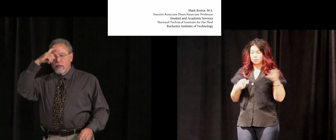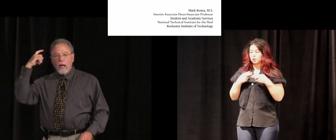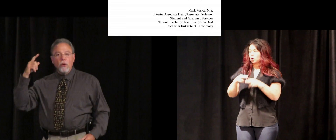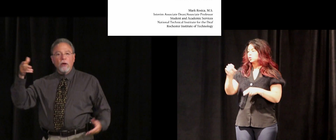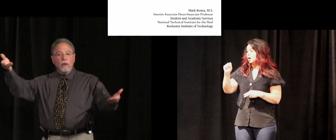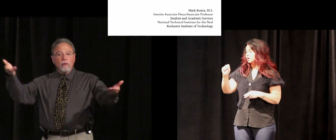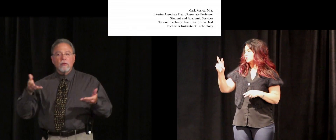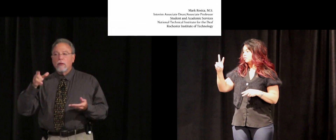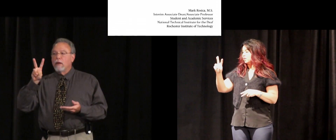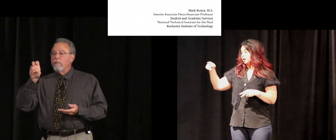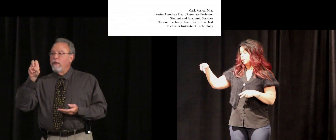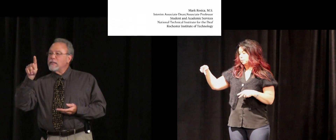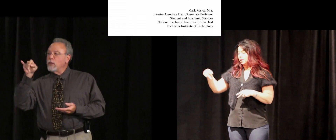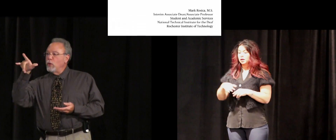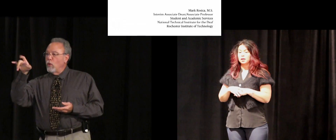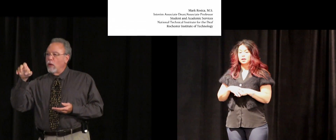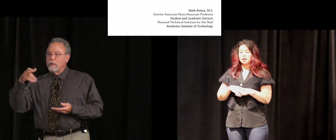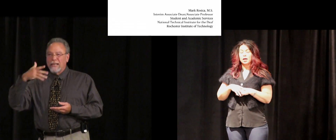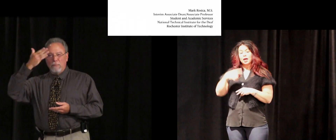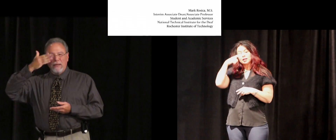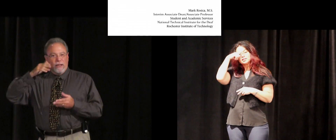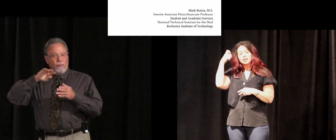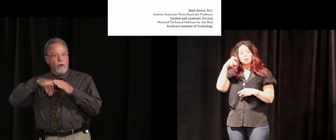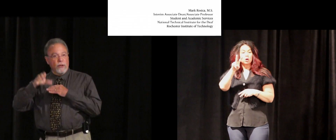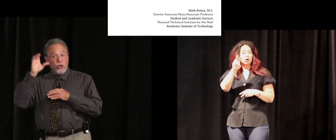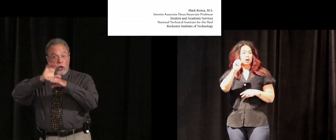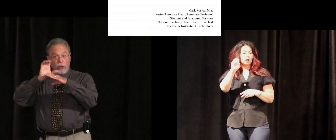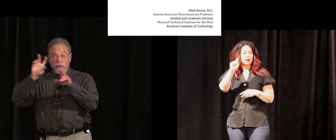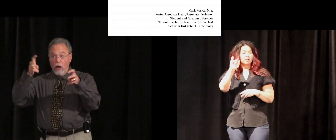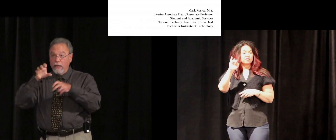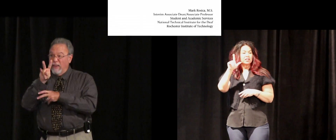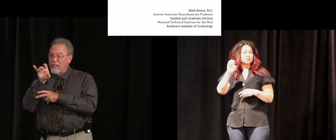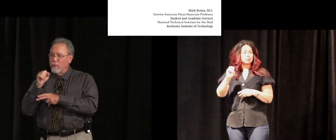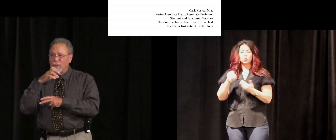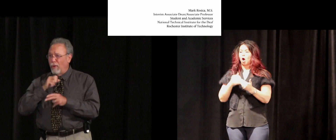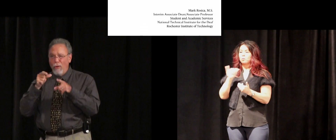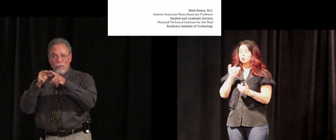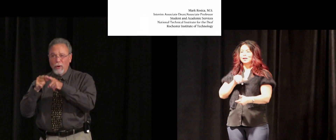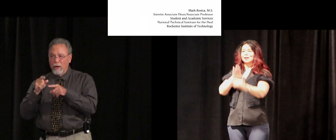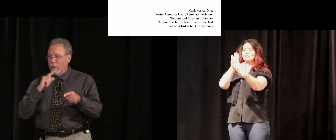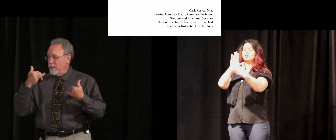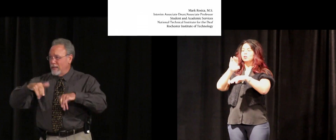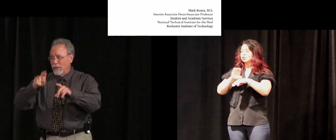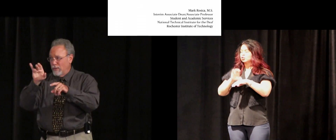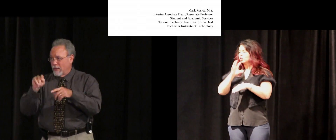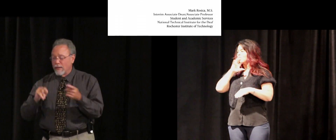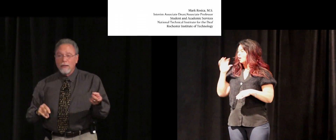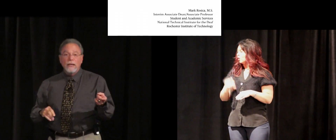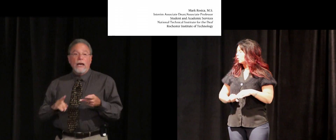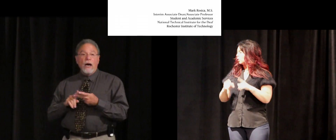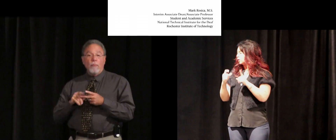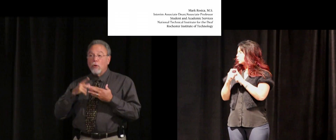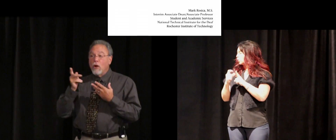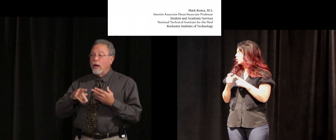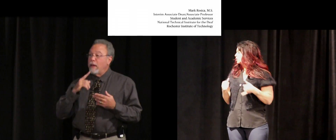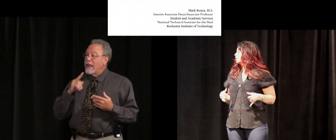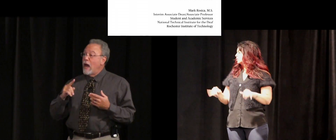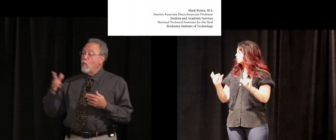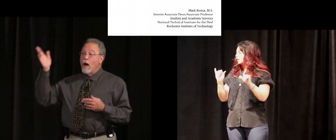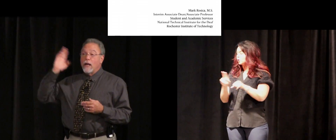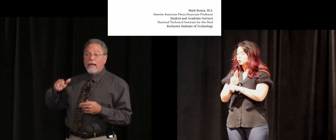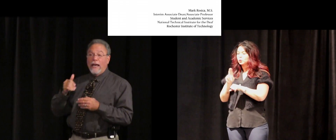I don't know. But I want to bring some years of experience. I started off as a counselor at NTID. And then